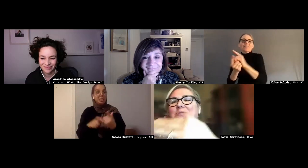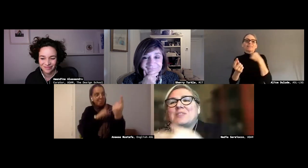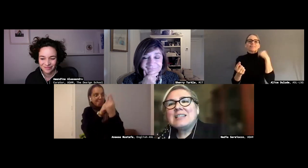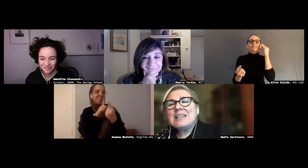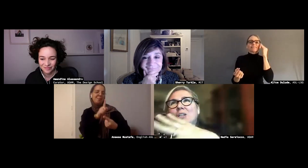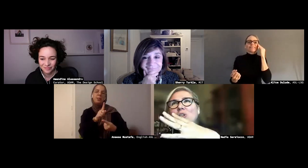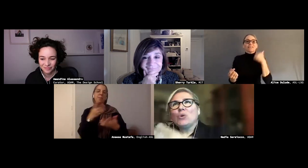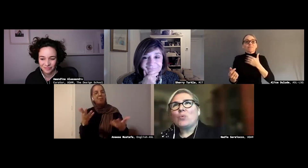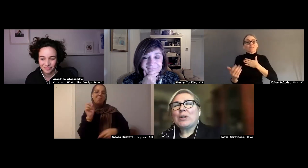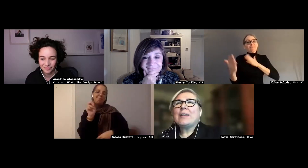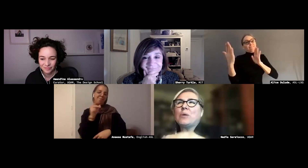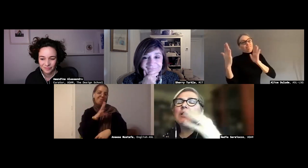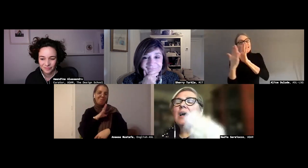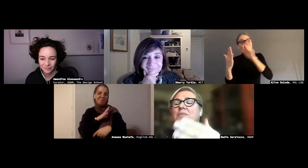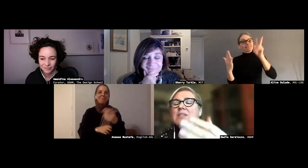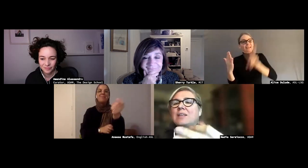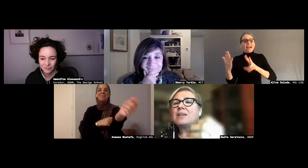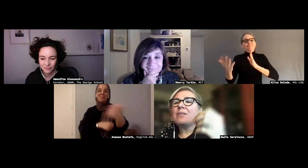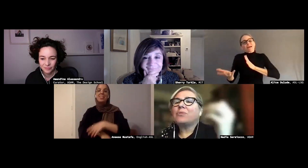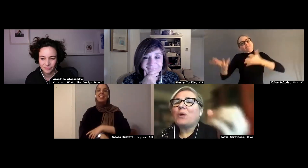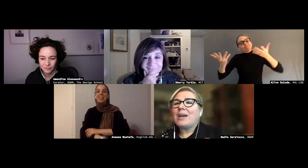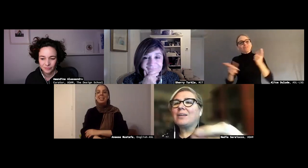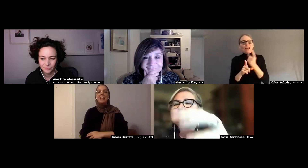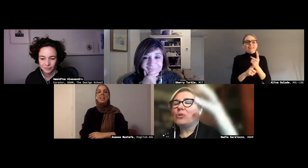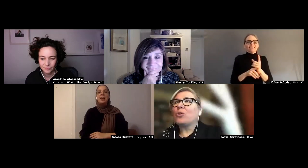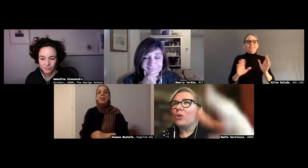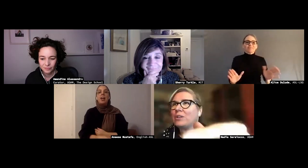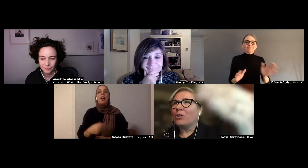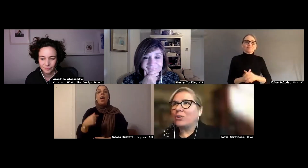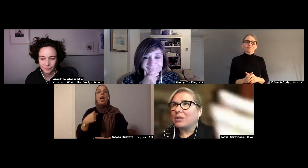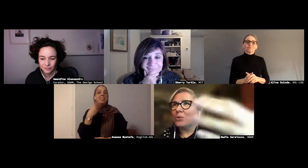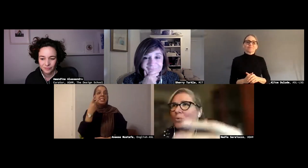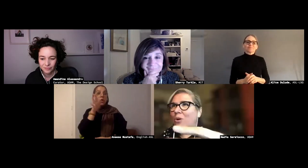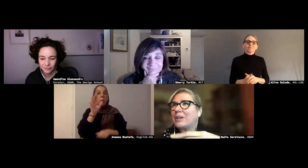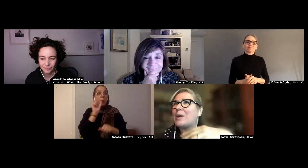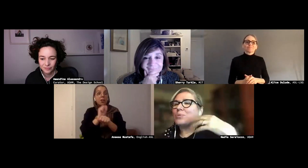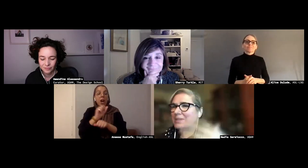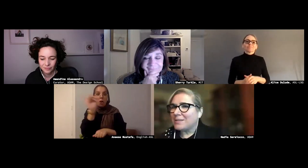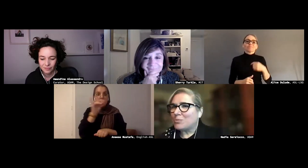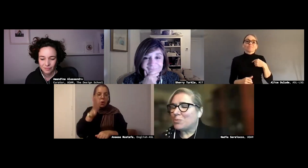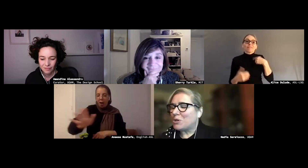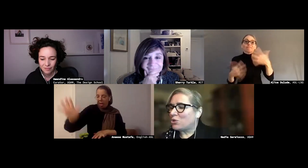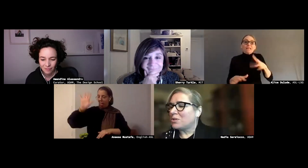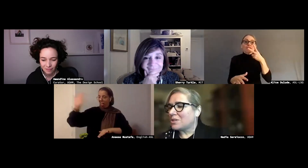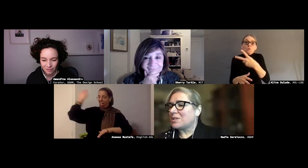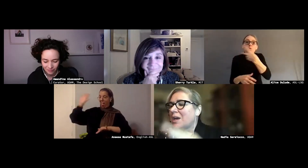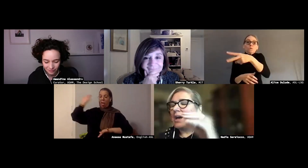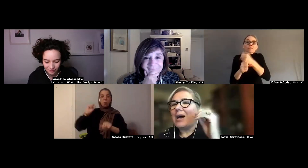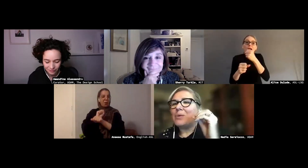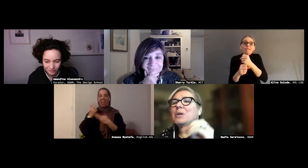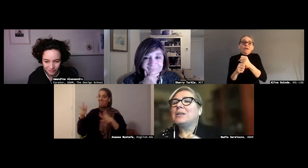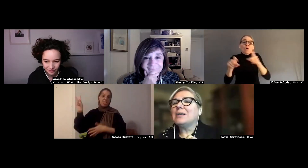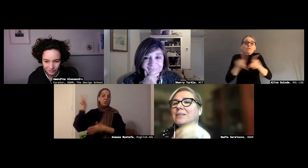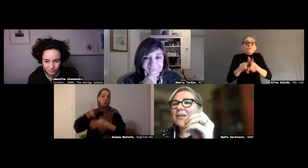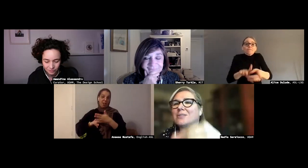I've seen your work, and I have to say that I've read even your earlier work, and I present them to my students because